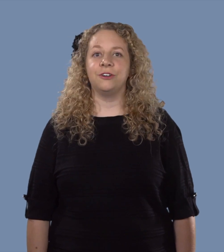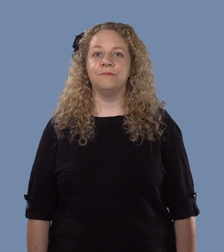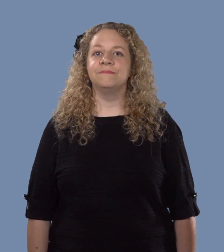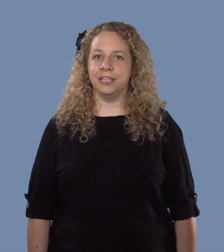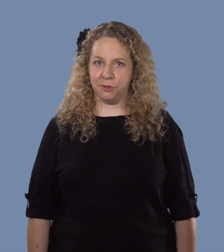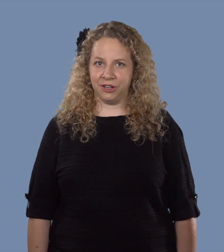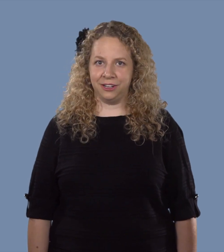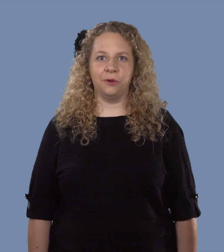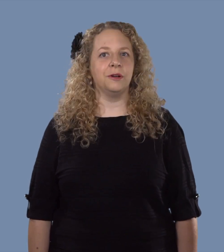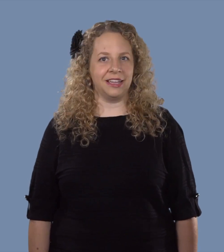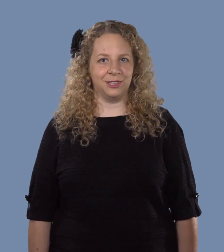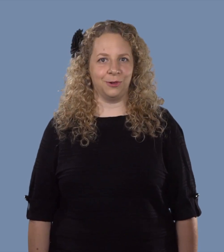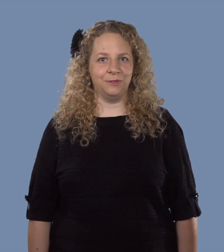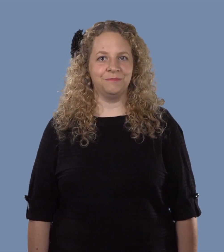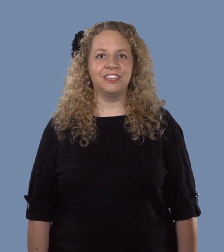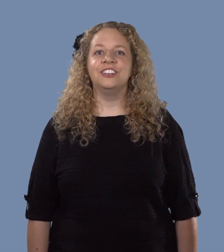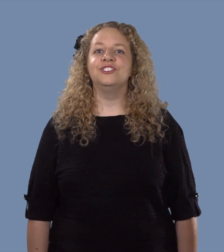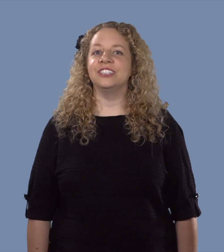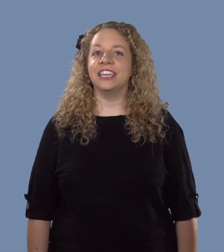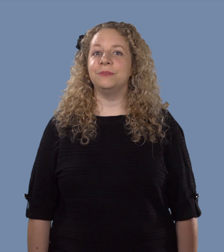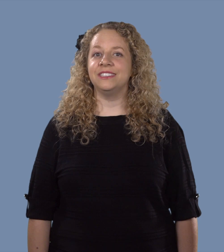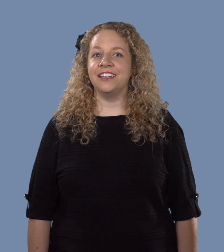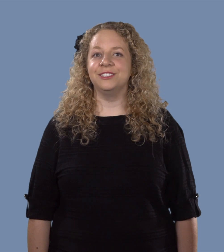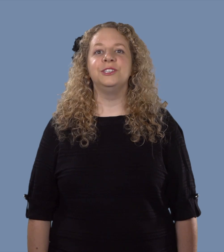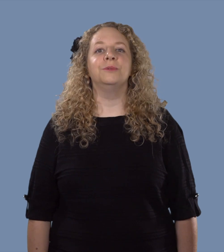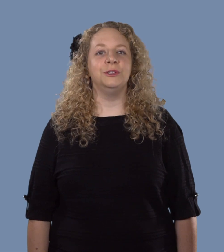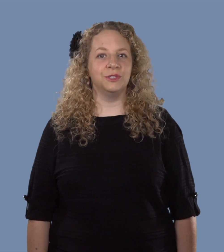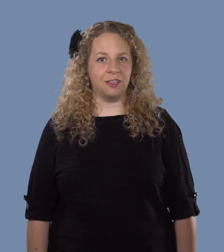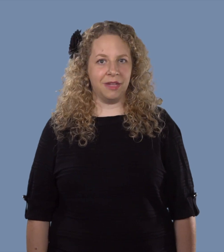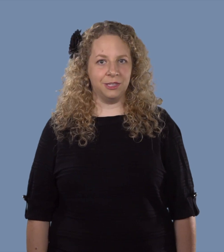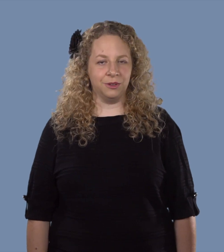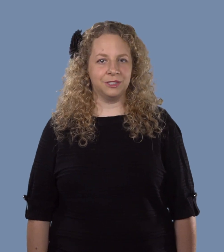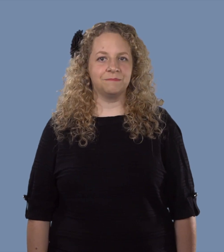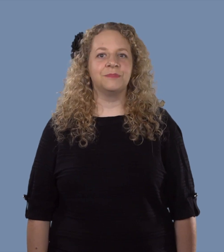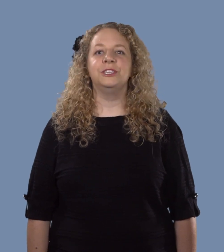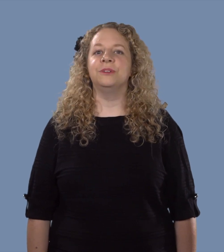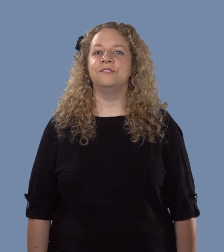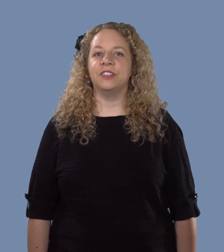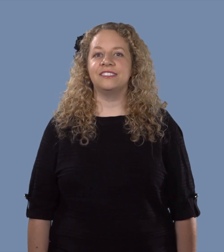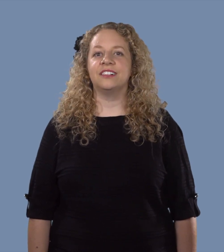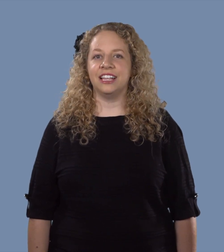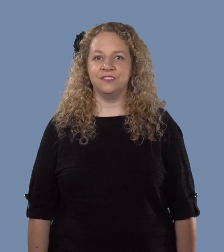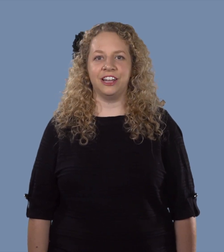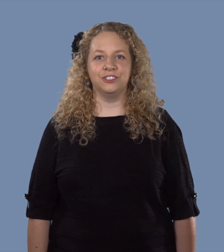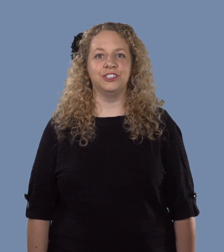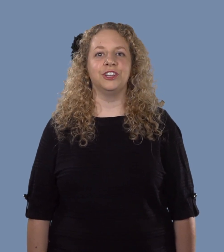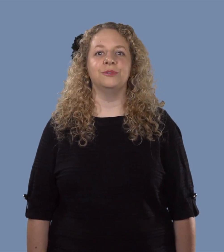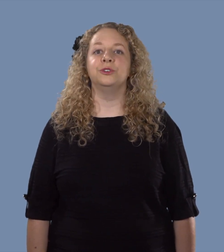will inflect the classifier to show to what extent or the person's feelings or attitude during the action. When